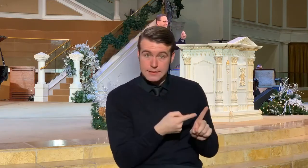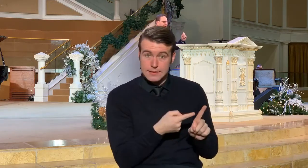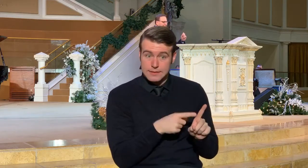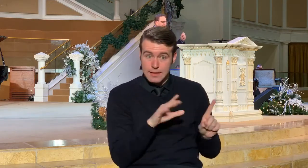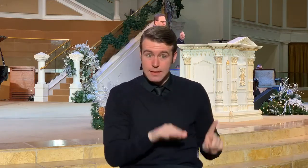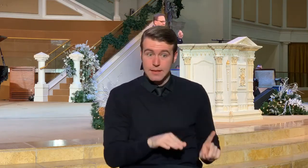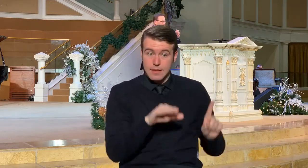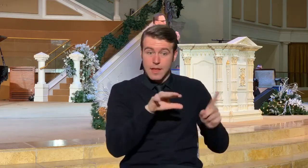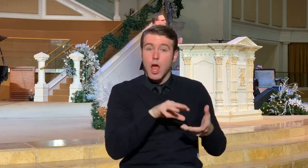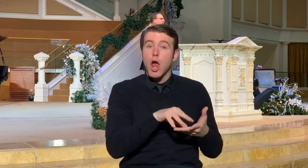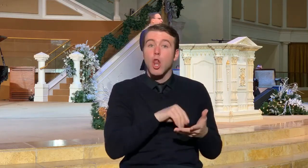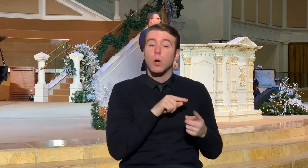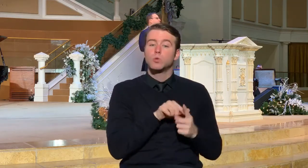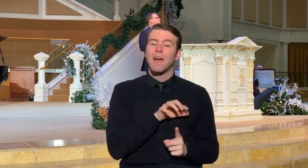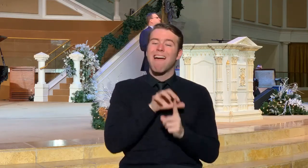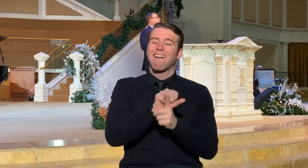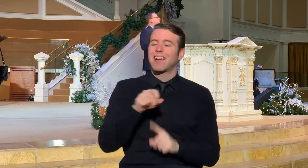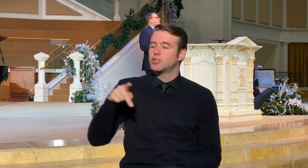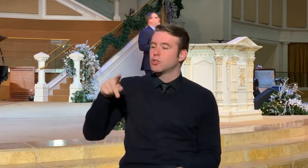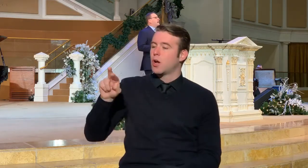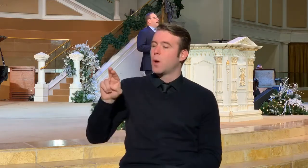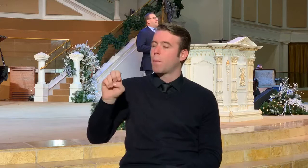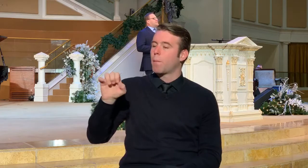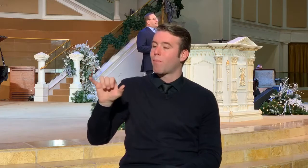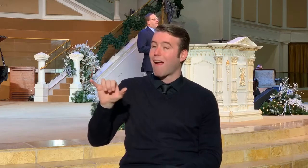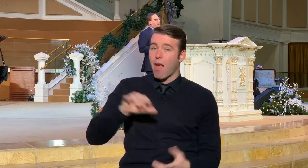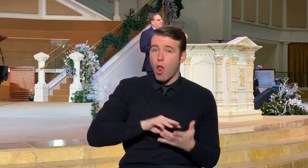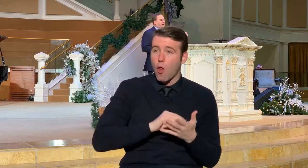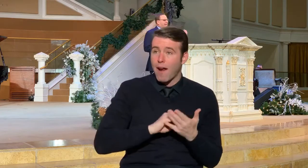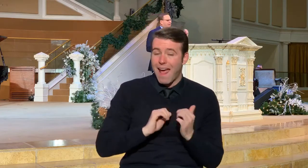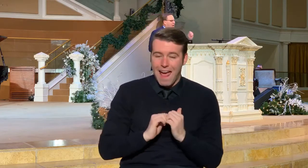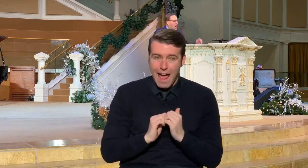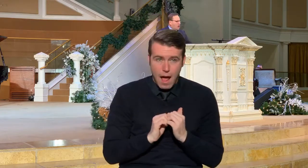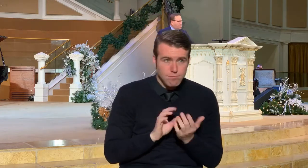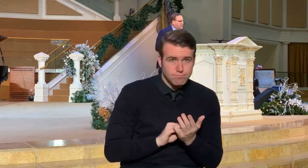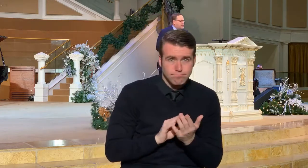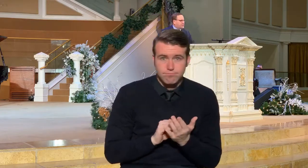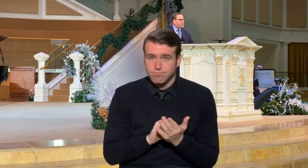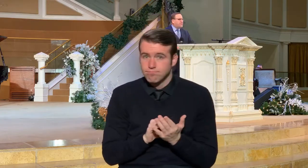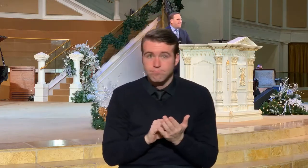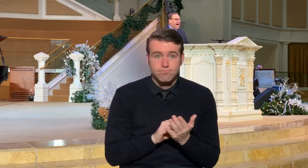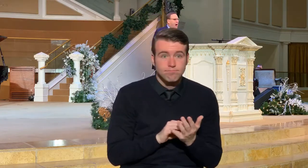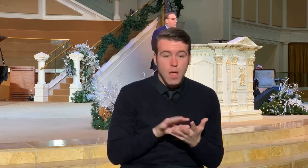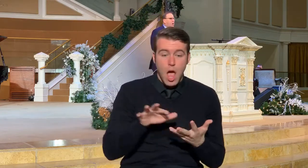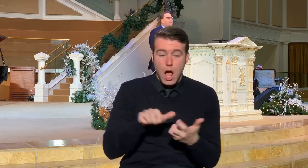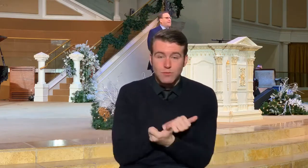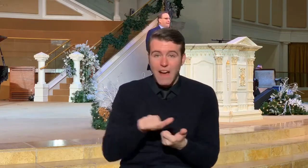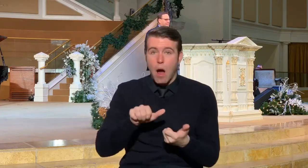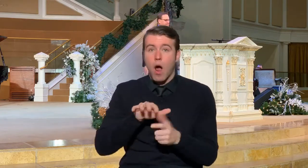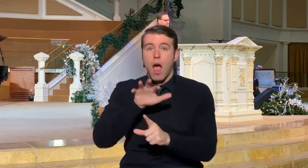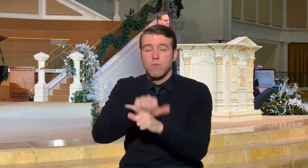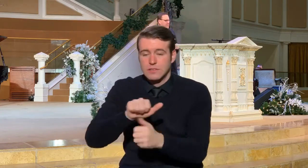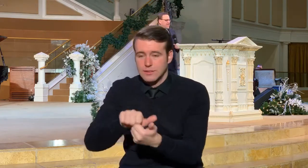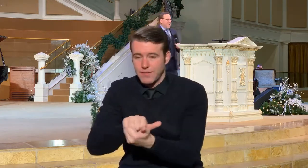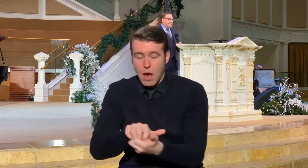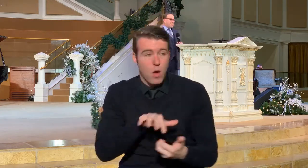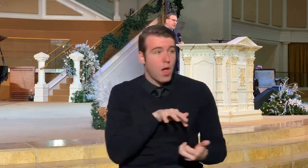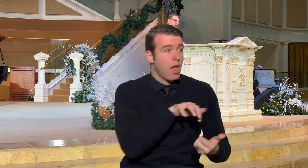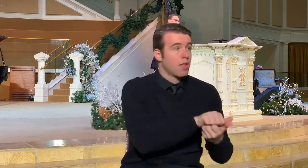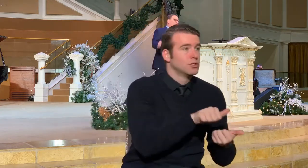to catch prey until that he learned to devour men.